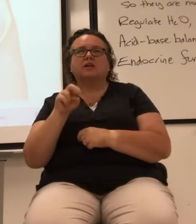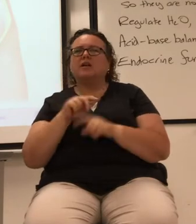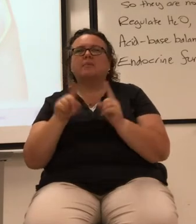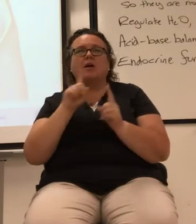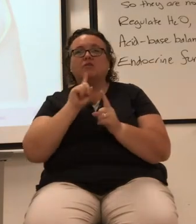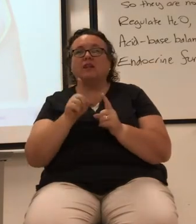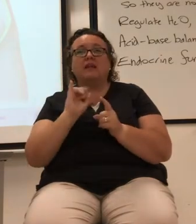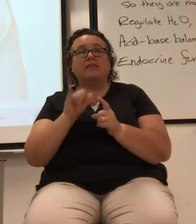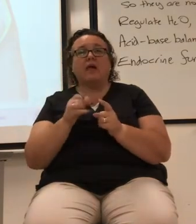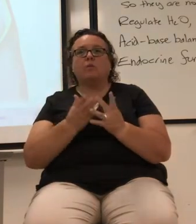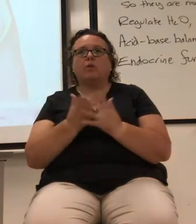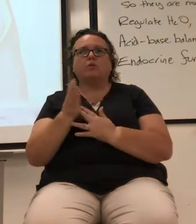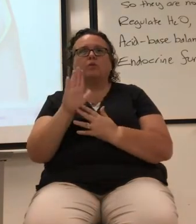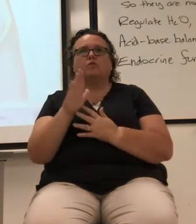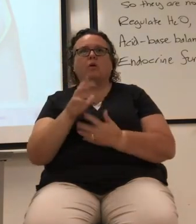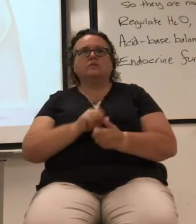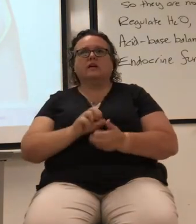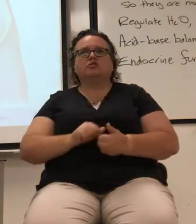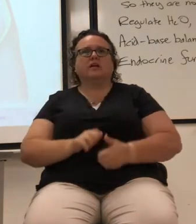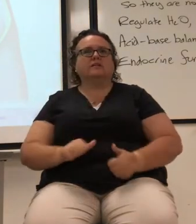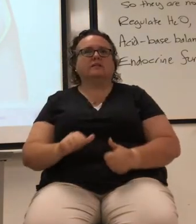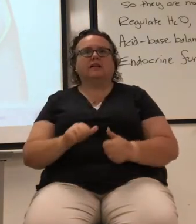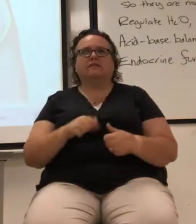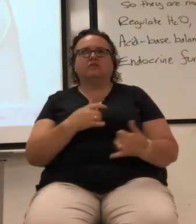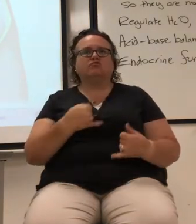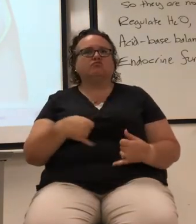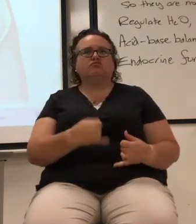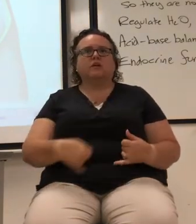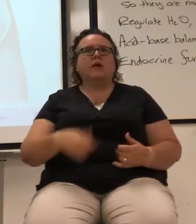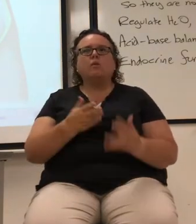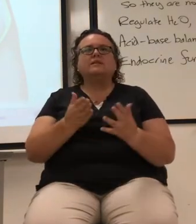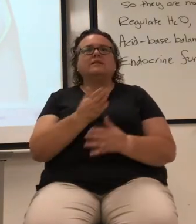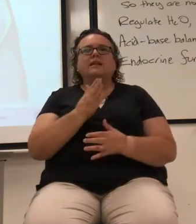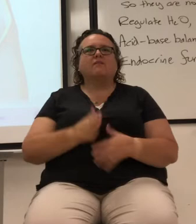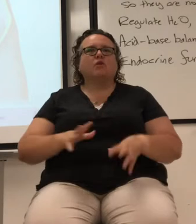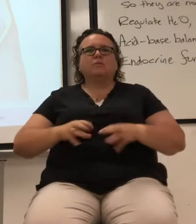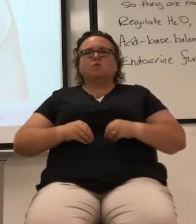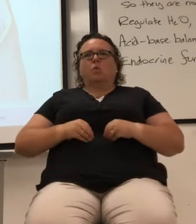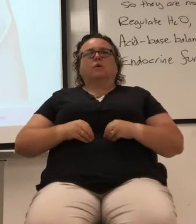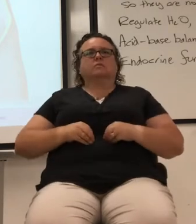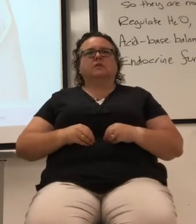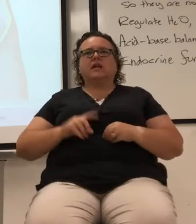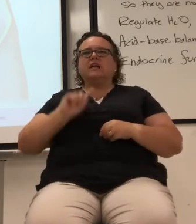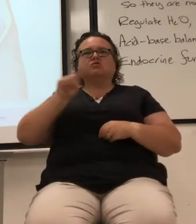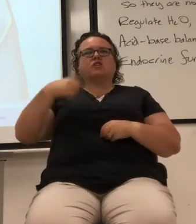your digestive tract and was never absorbed. It just passed through you. Okay.